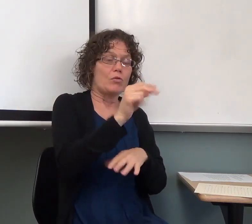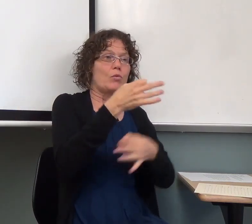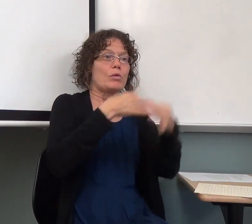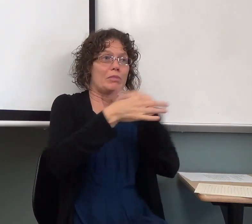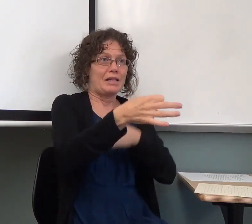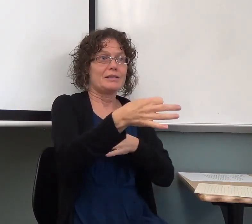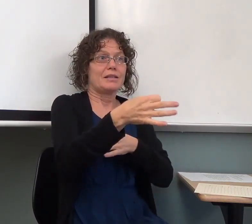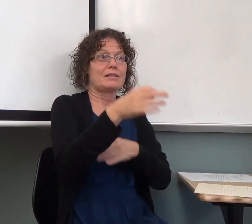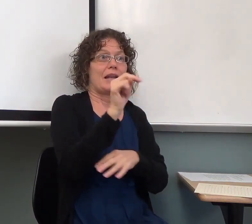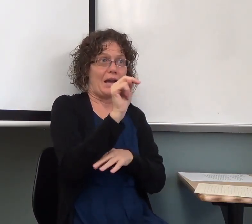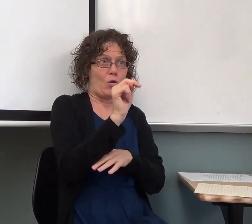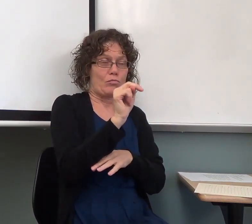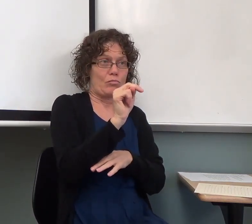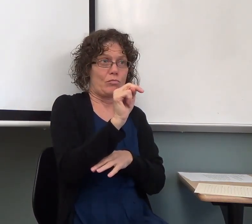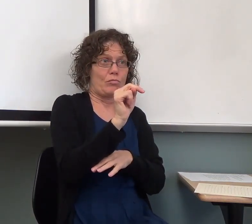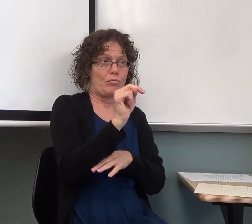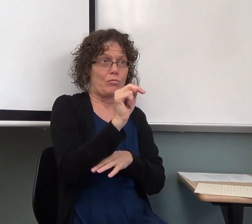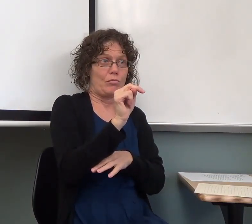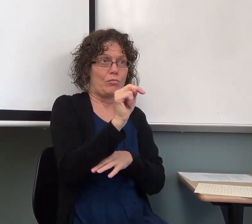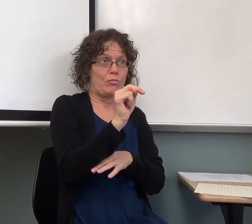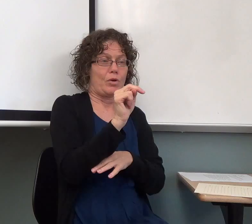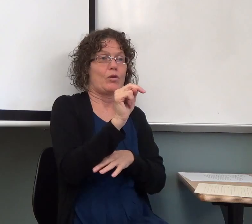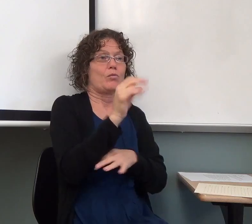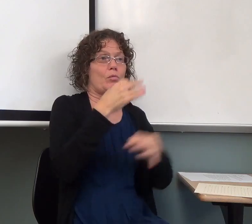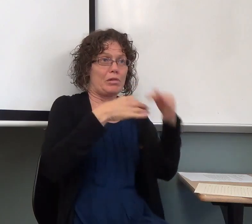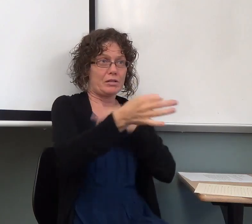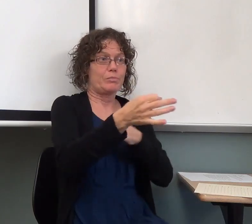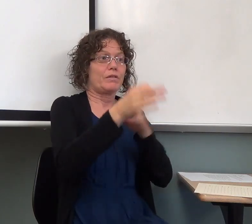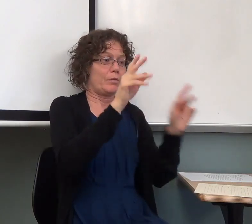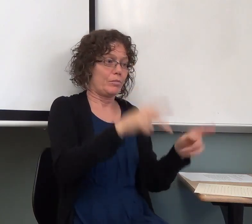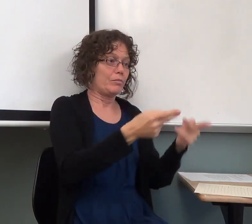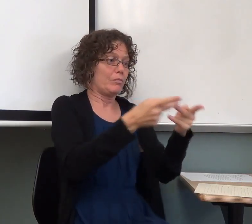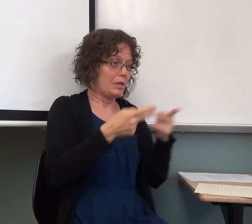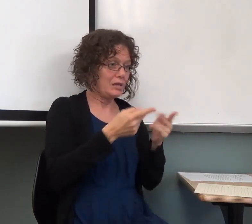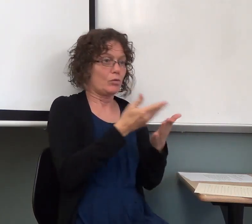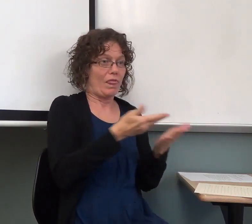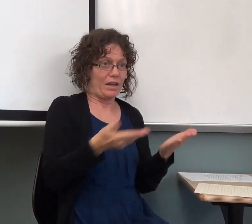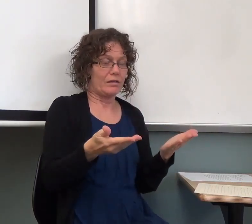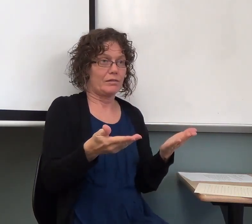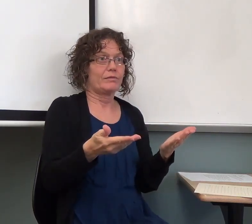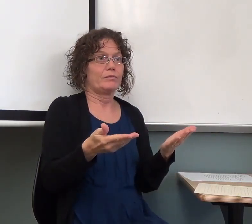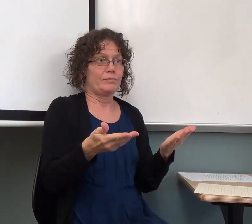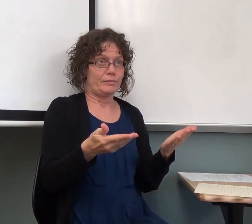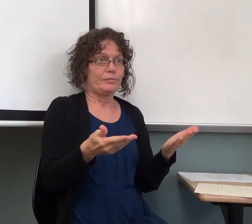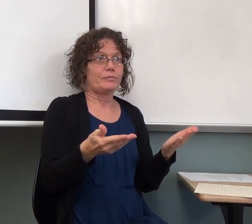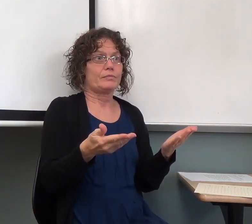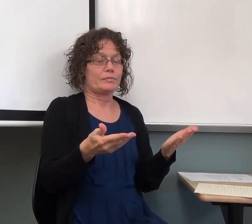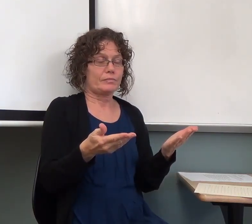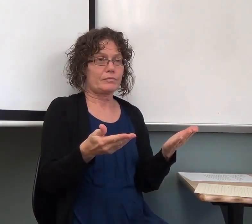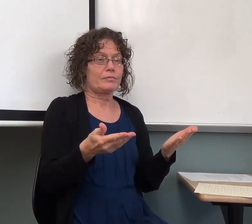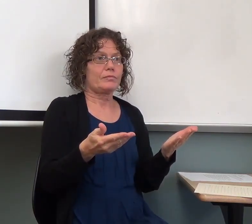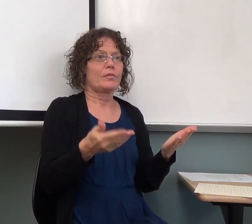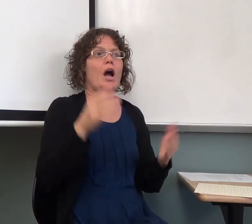noun, so it's a replacement of a person, place, or thing, okay? An